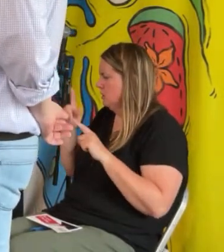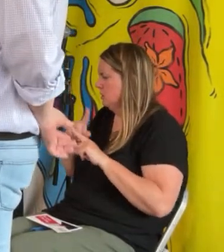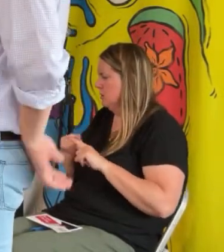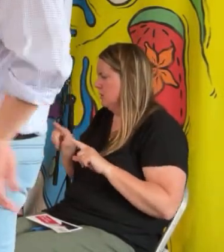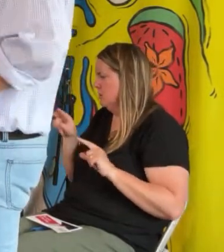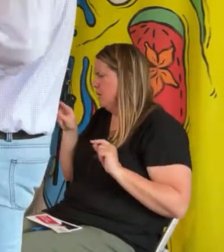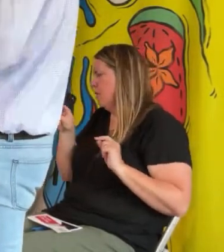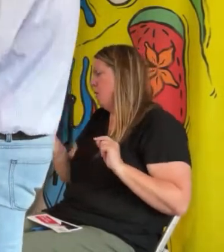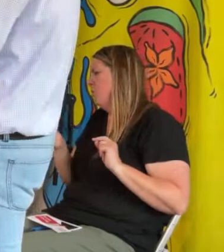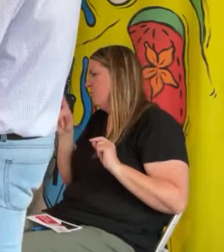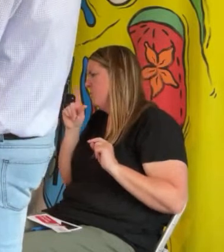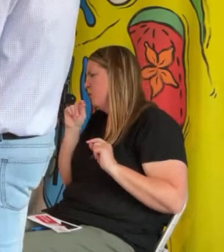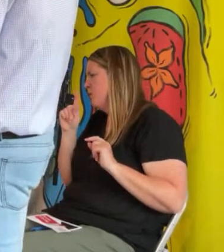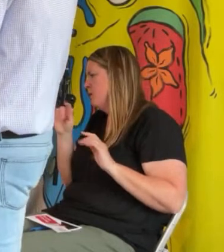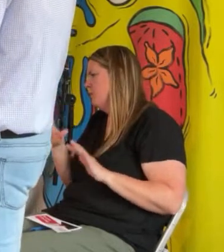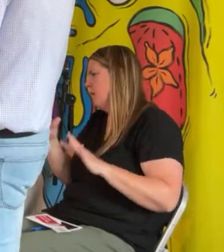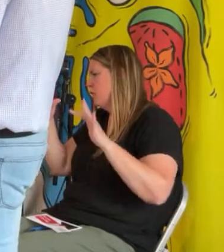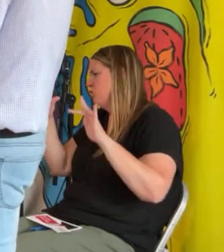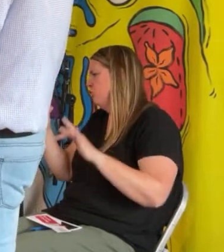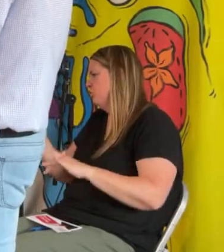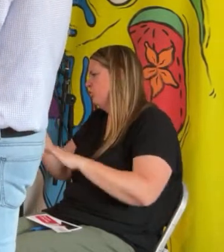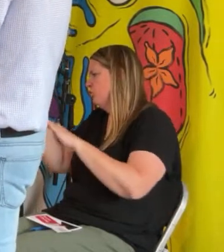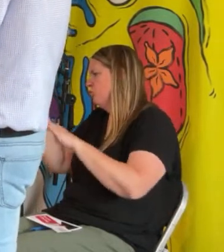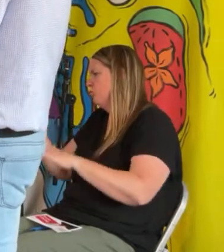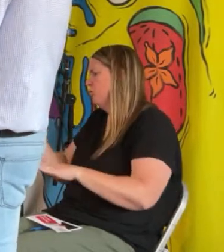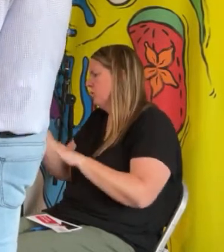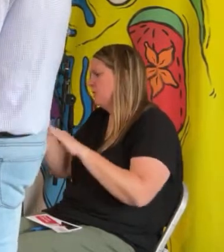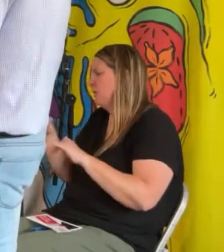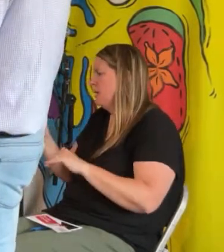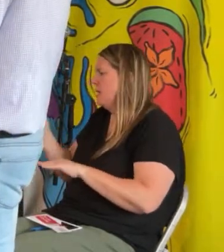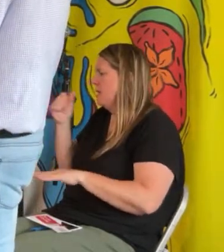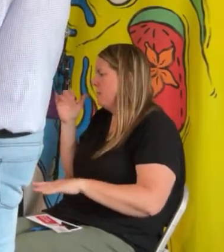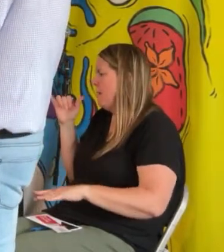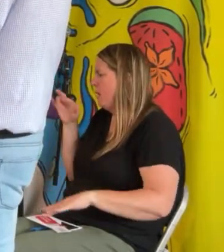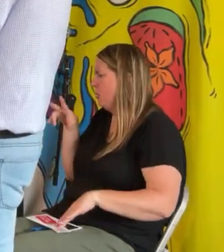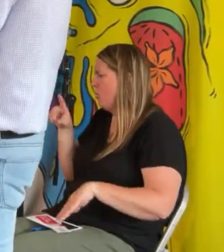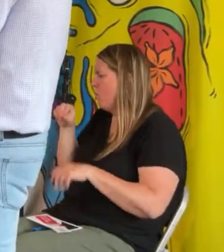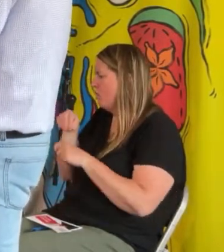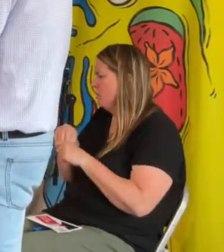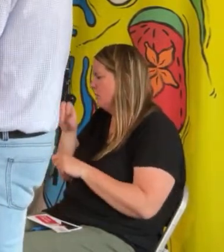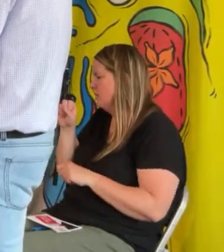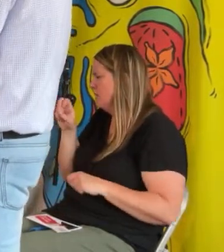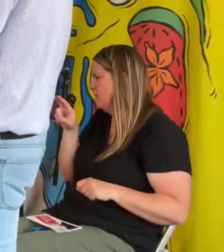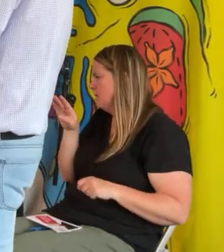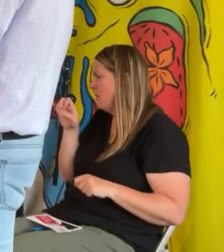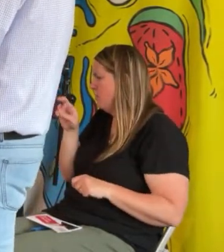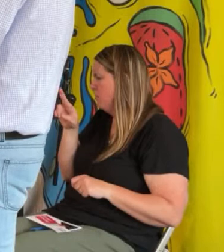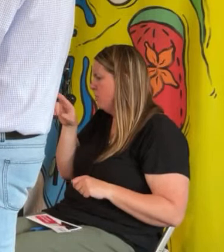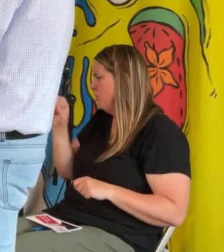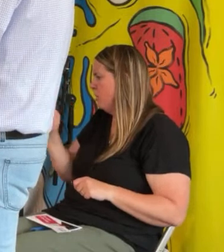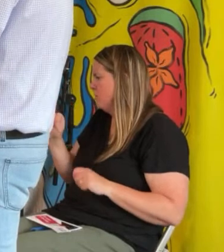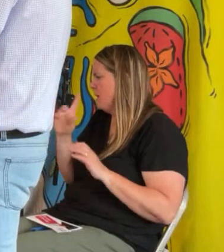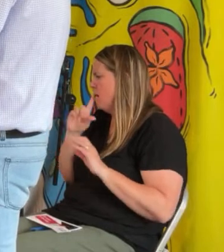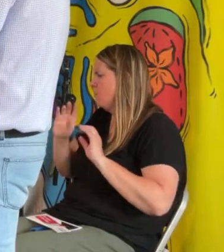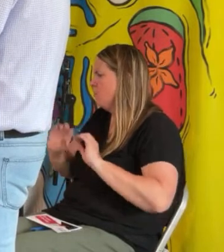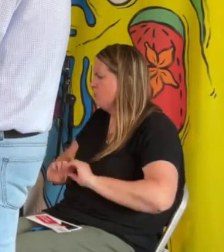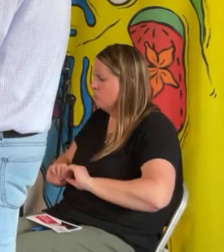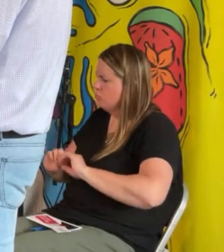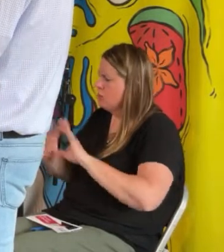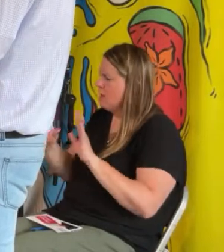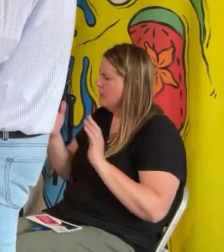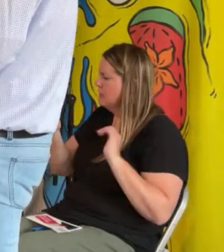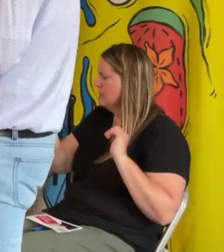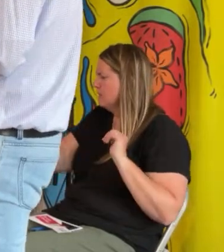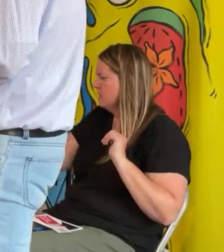gunshots, but watch girls splash over the barriers of the suburbs. How